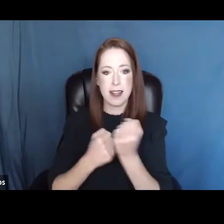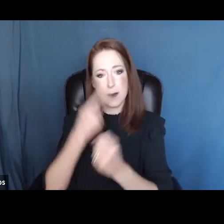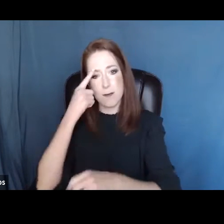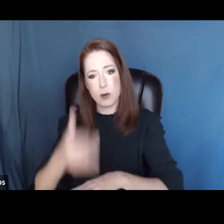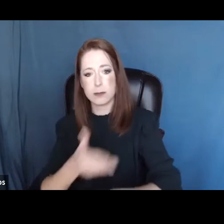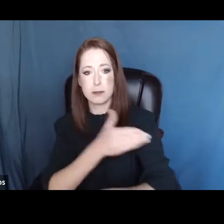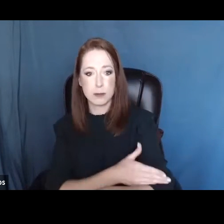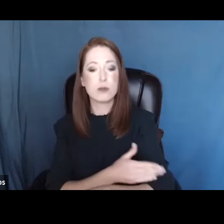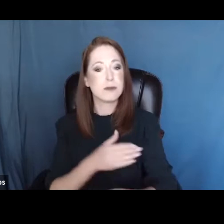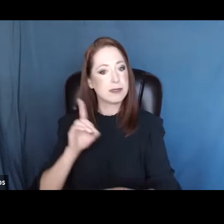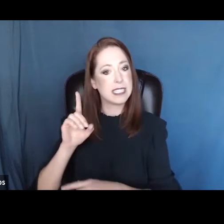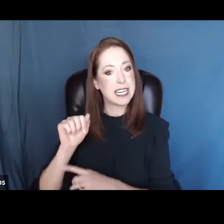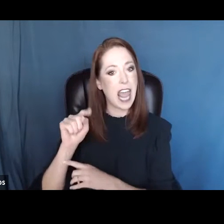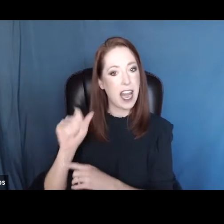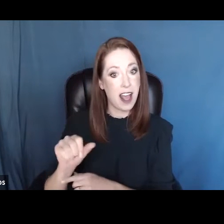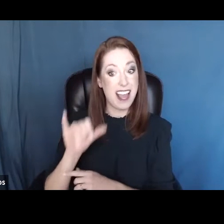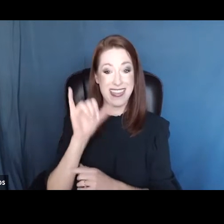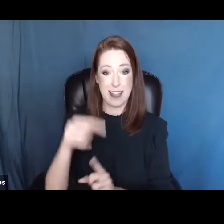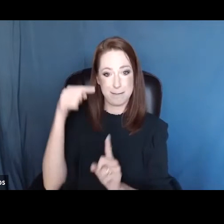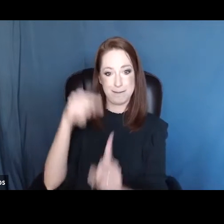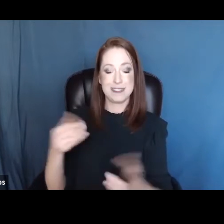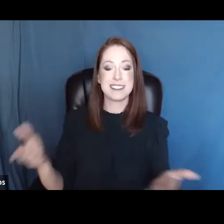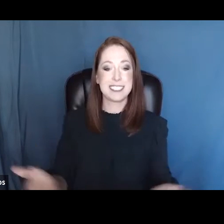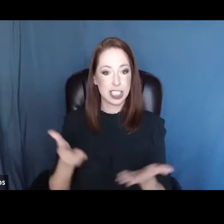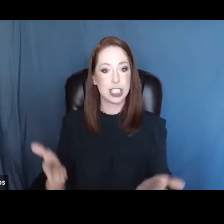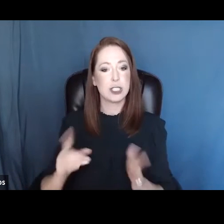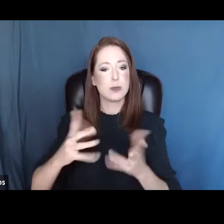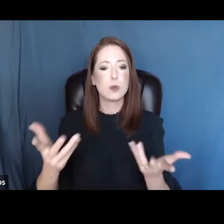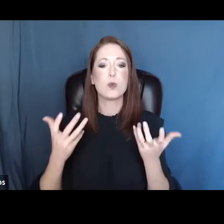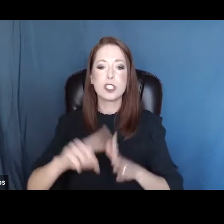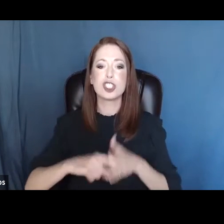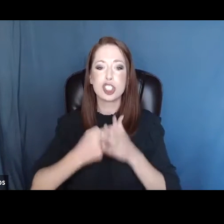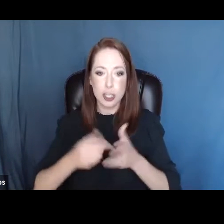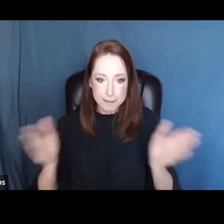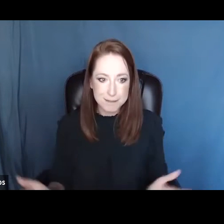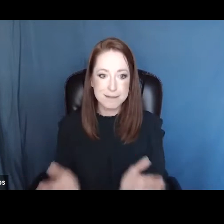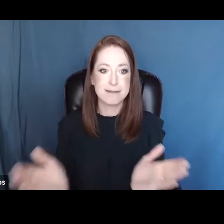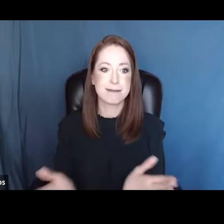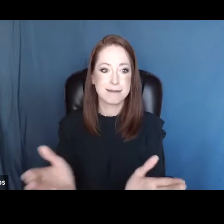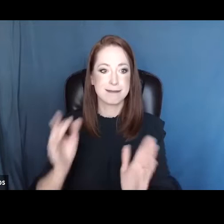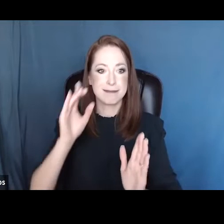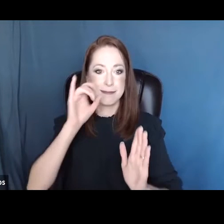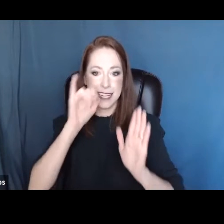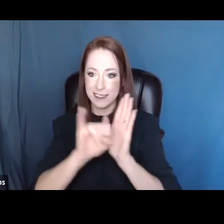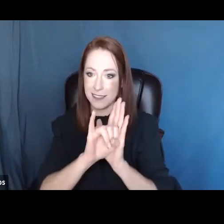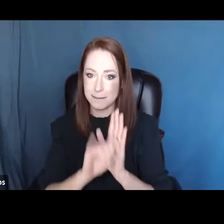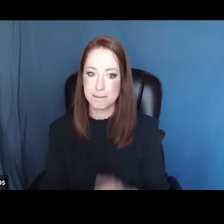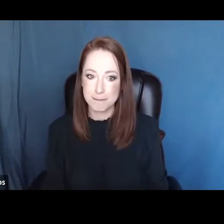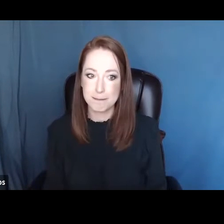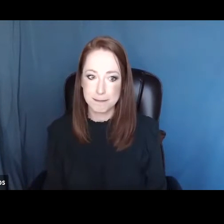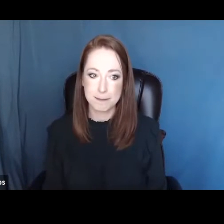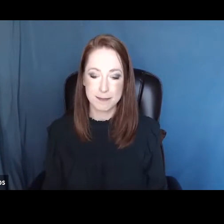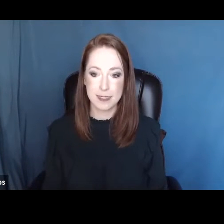data, that's what we're here for. And that's what we want to start being able to identify.